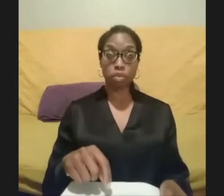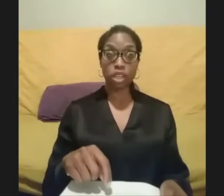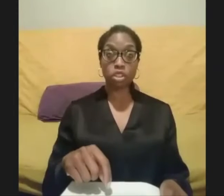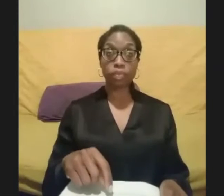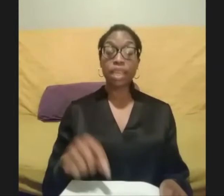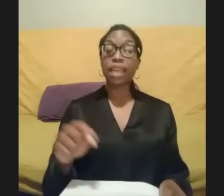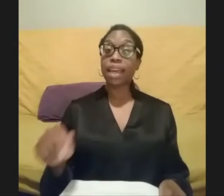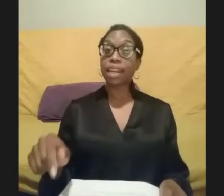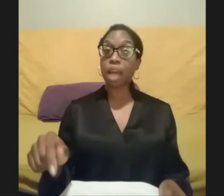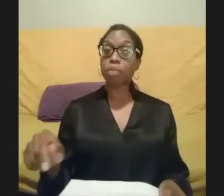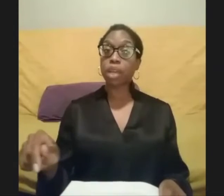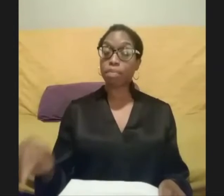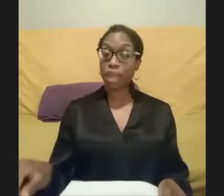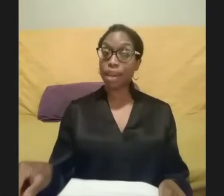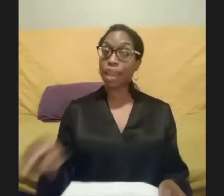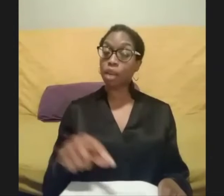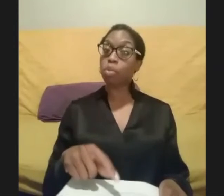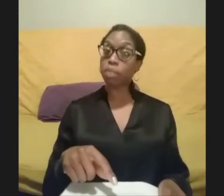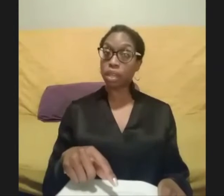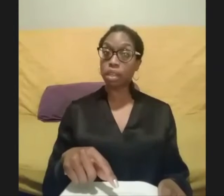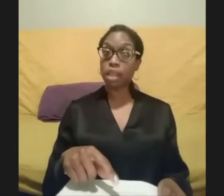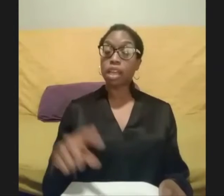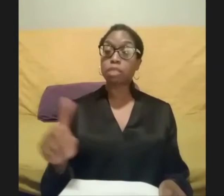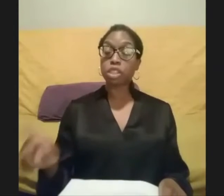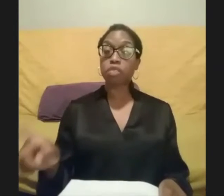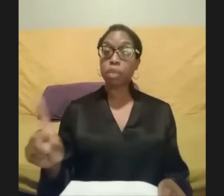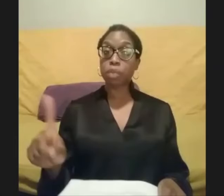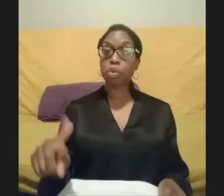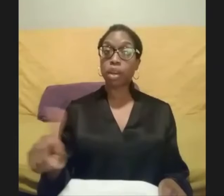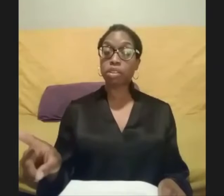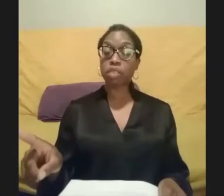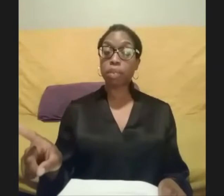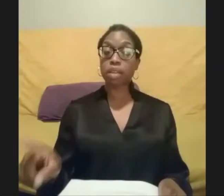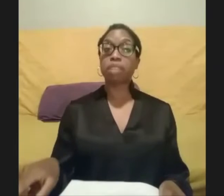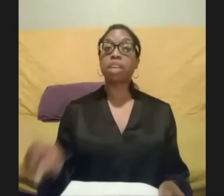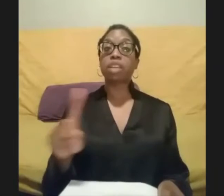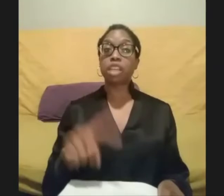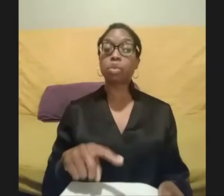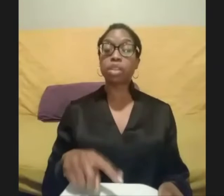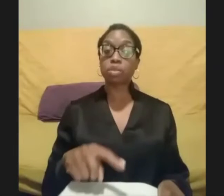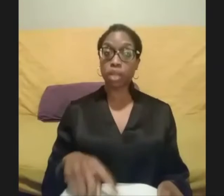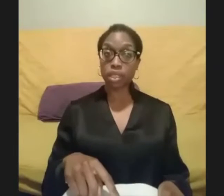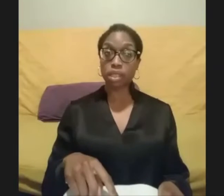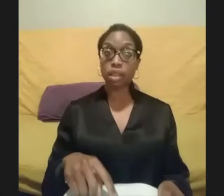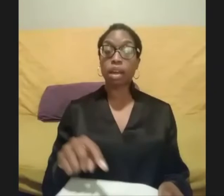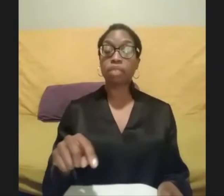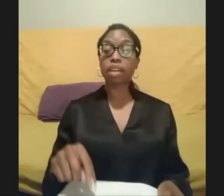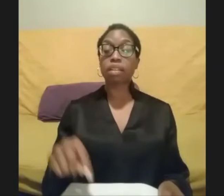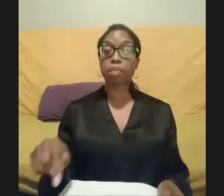formation. And it can happen in men and women, especially for people who are HIV positive. They have an increased risk of getting